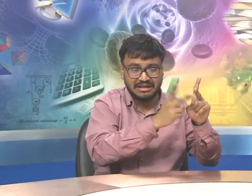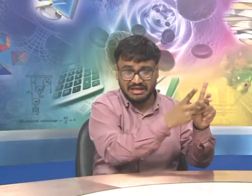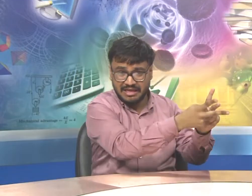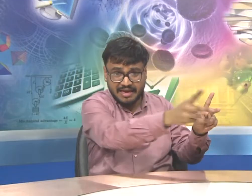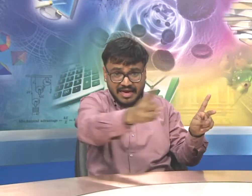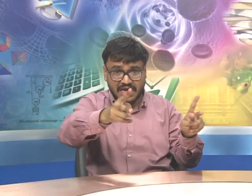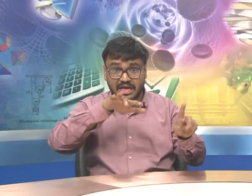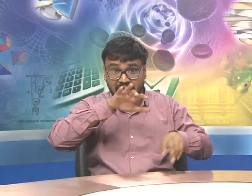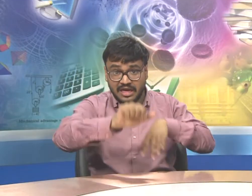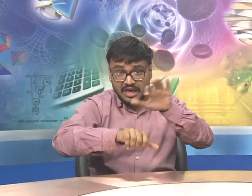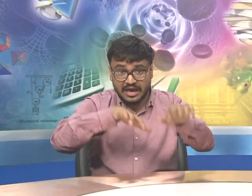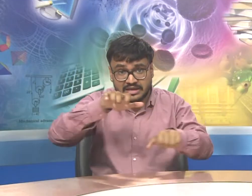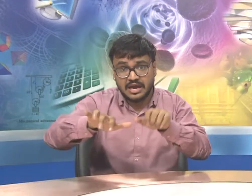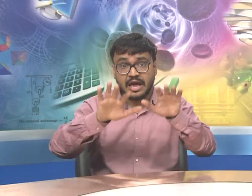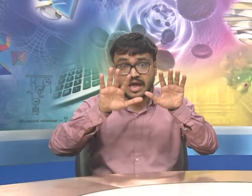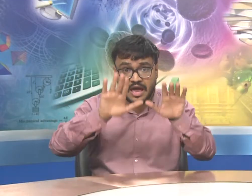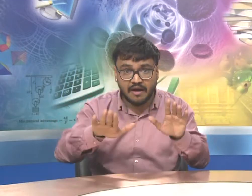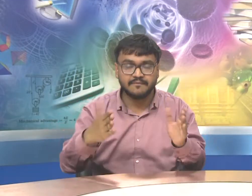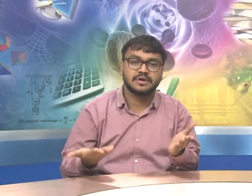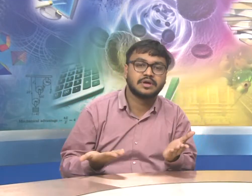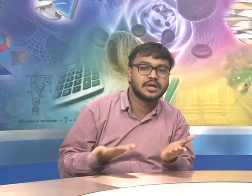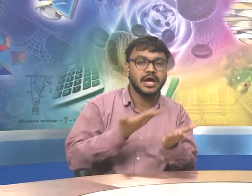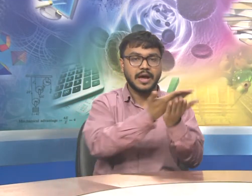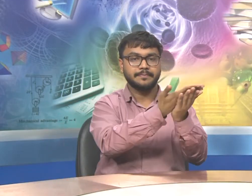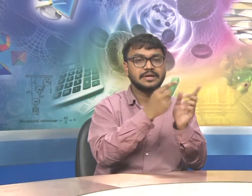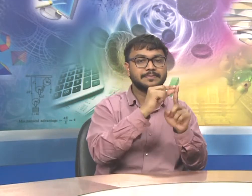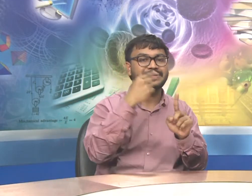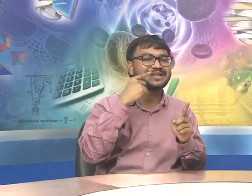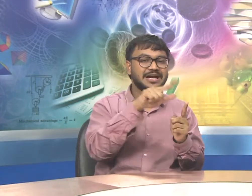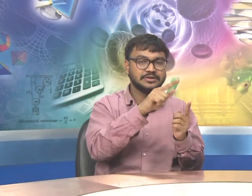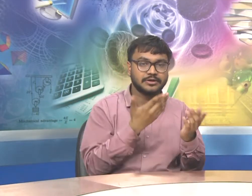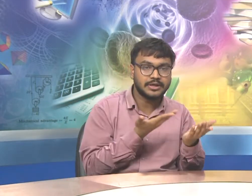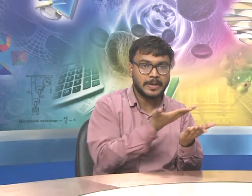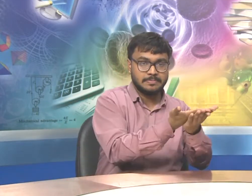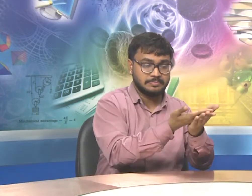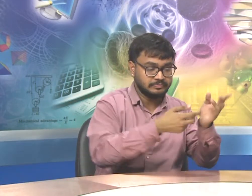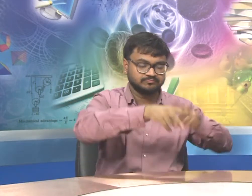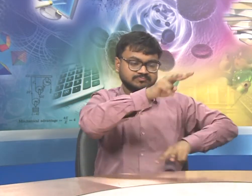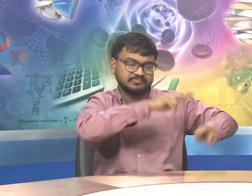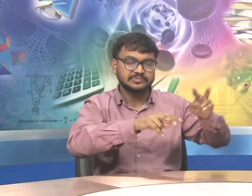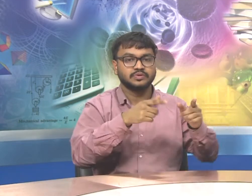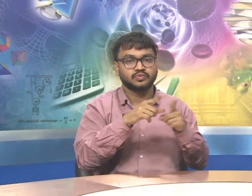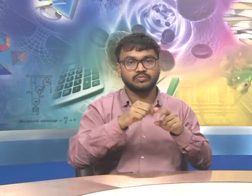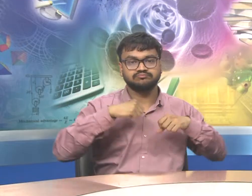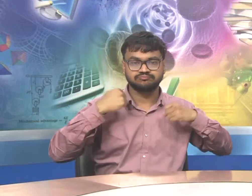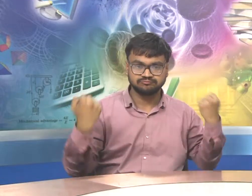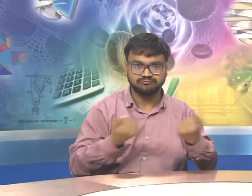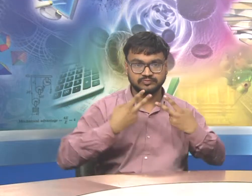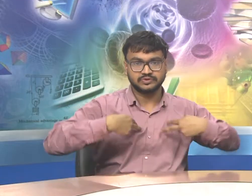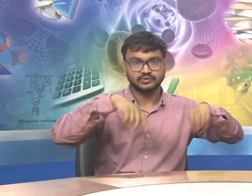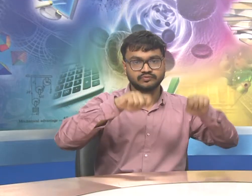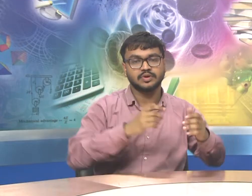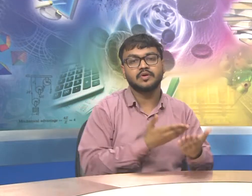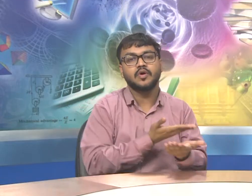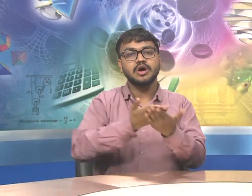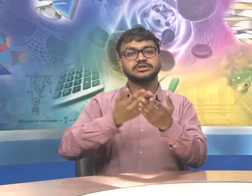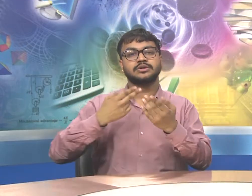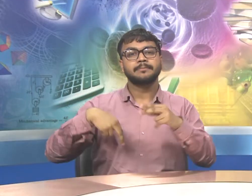it can consider the letter to be a petition and direct the hearing of the matter